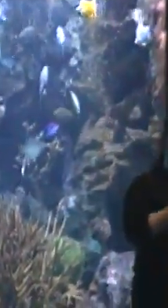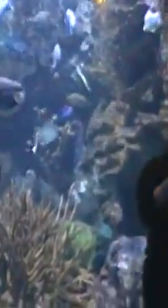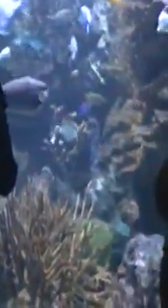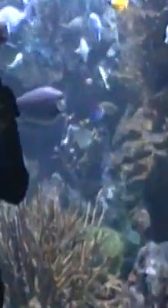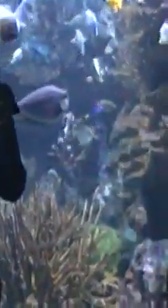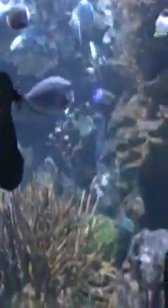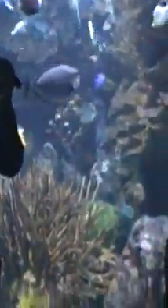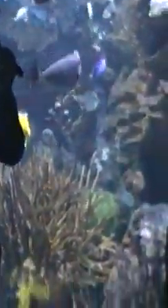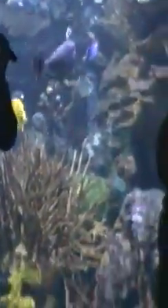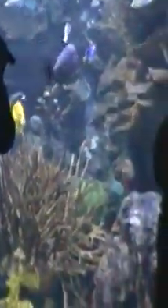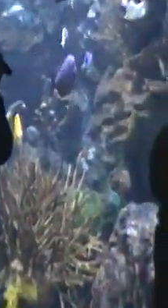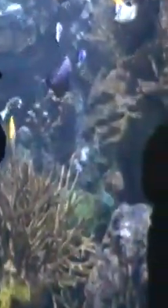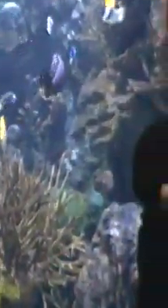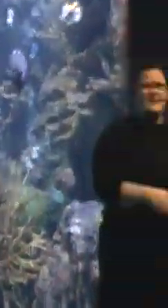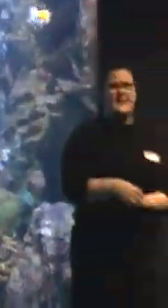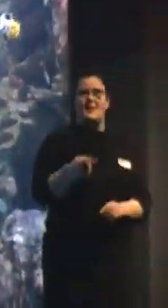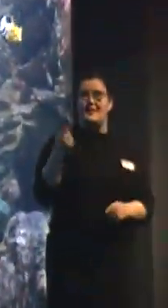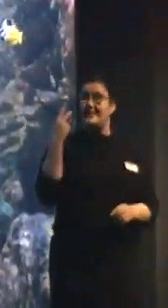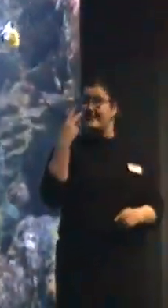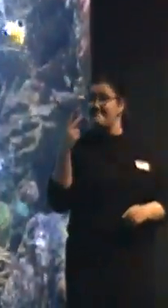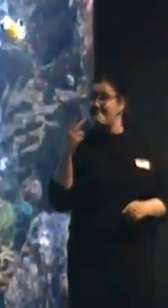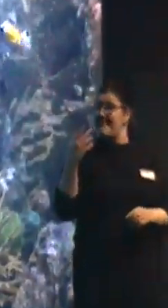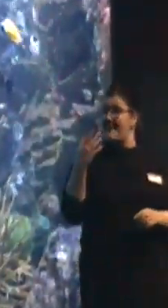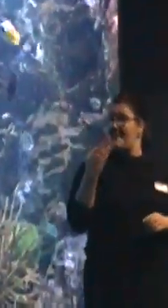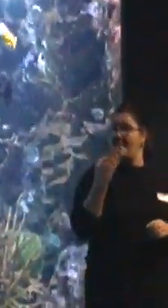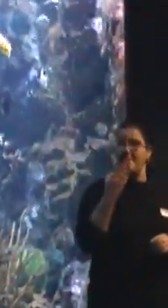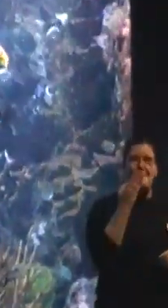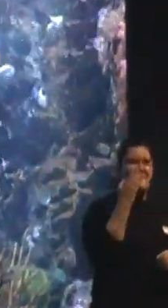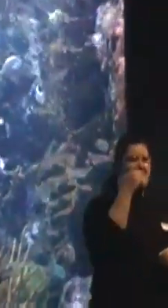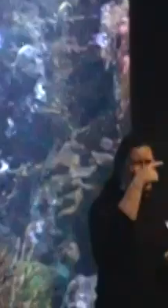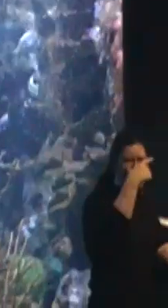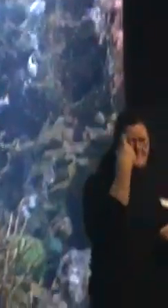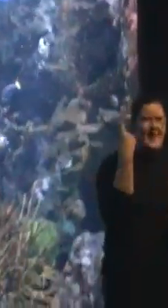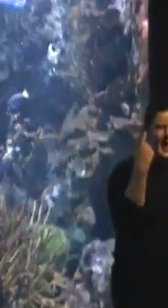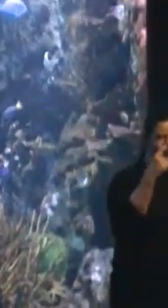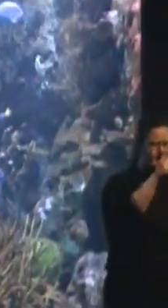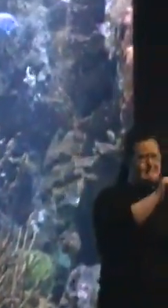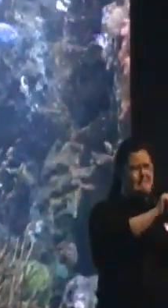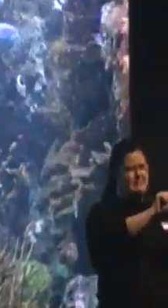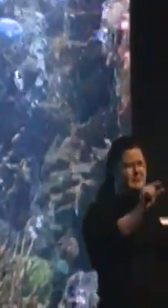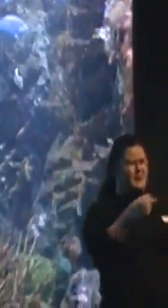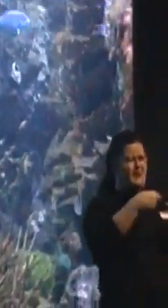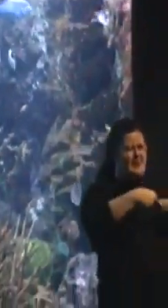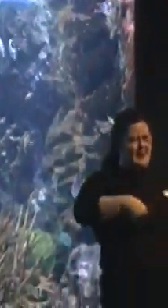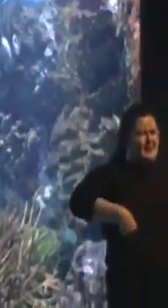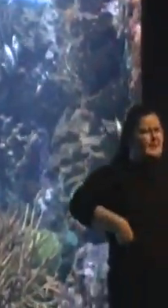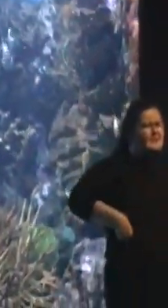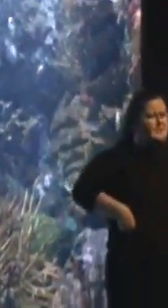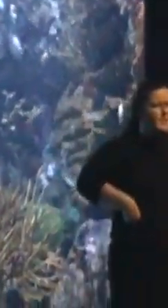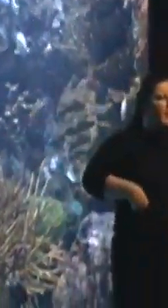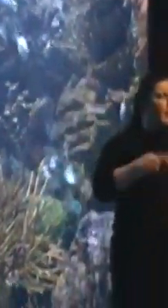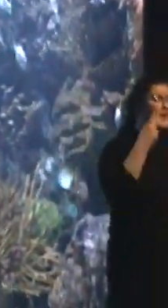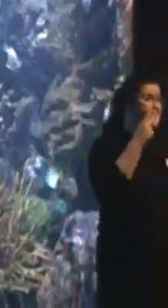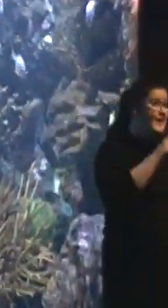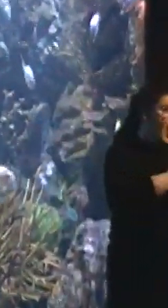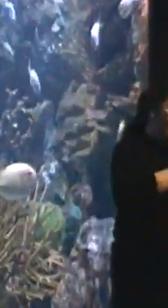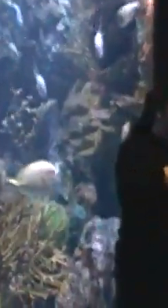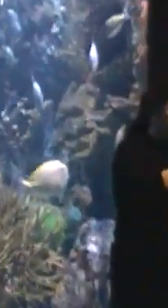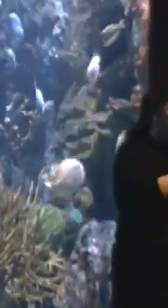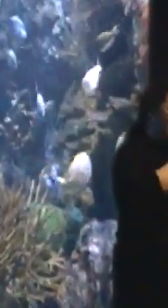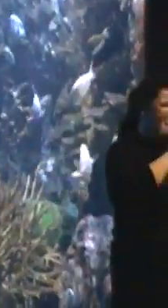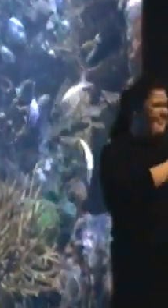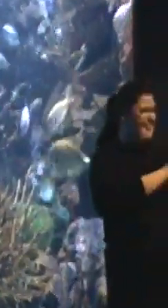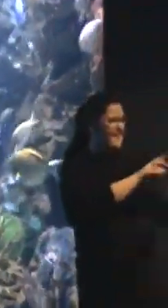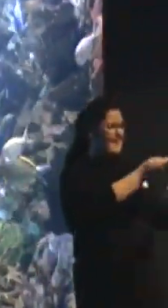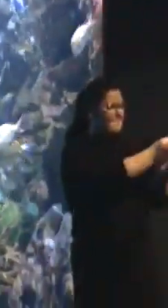blue oval in the middle of the black stripe. If we have any artists in the audience, some palettes the painters use, they have a little hole for your